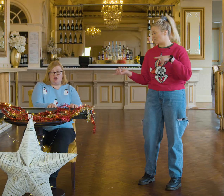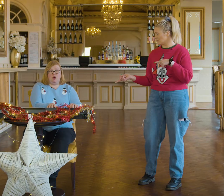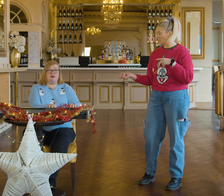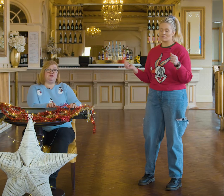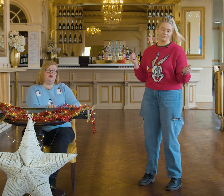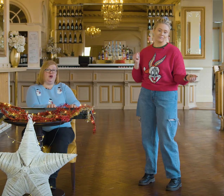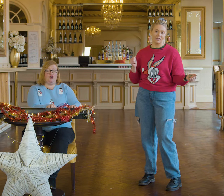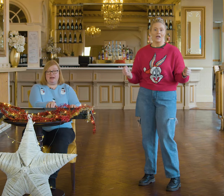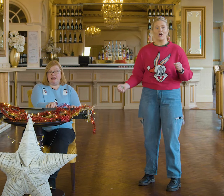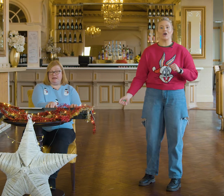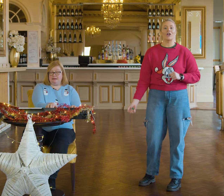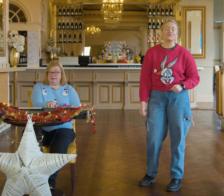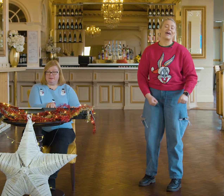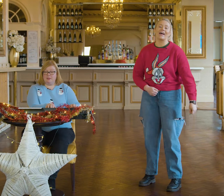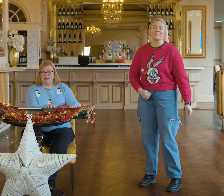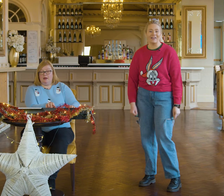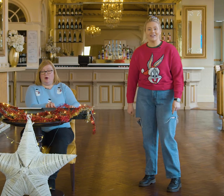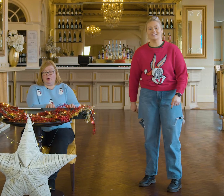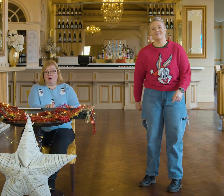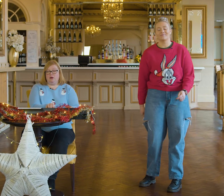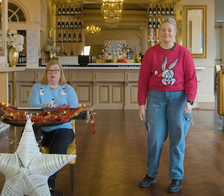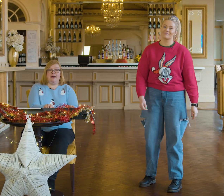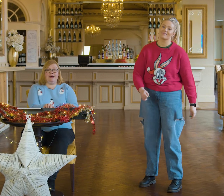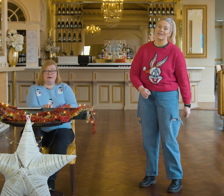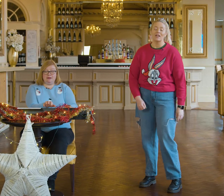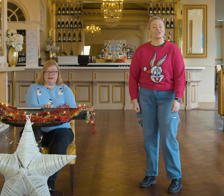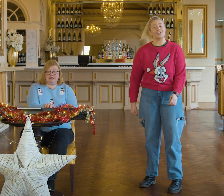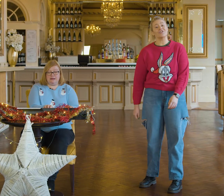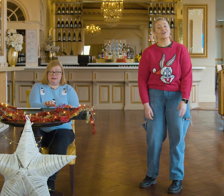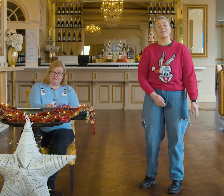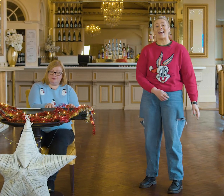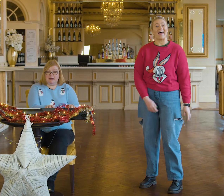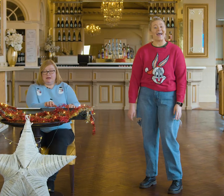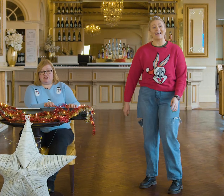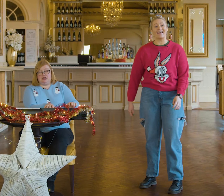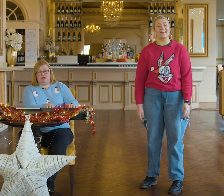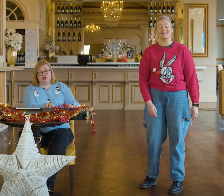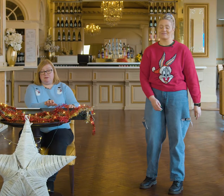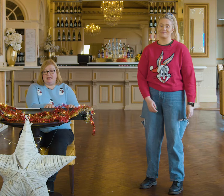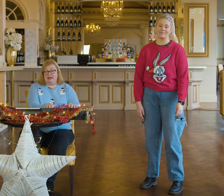Snow is falling all around me. all around me. Children